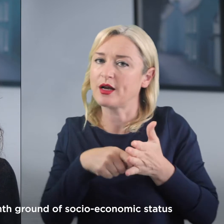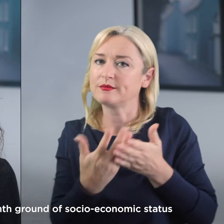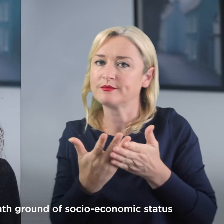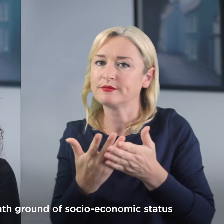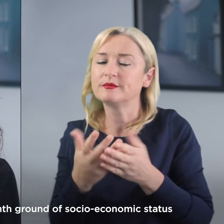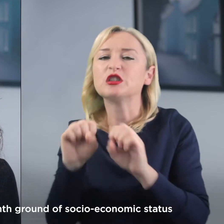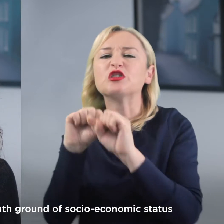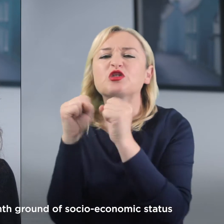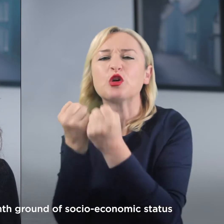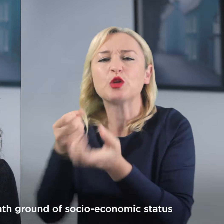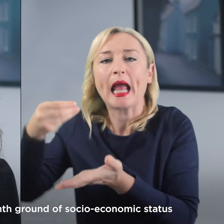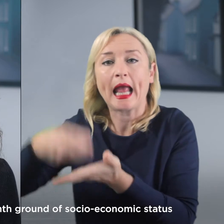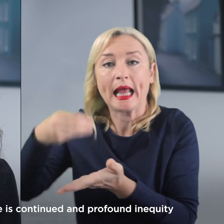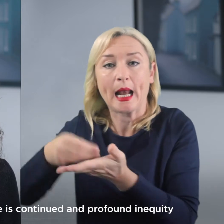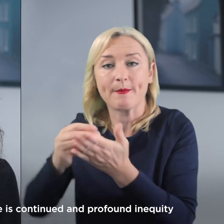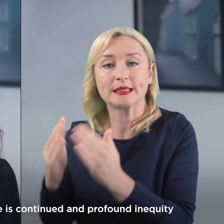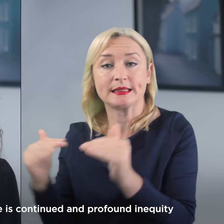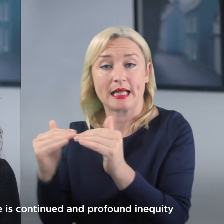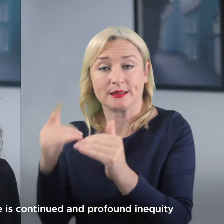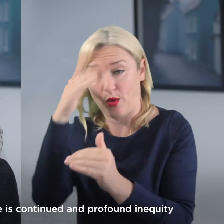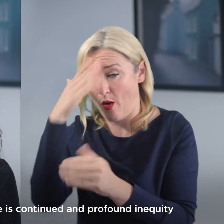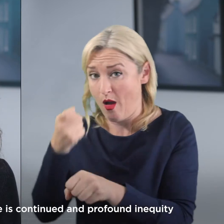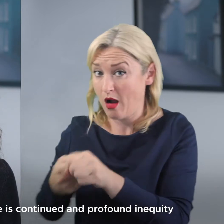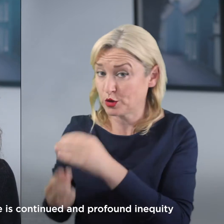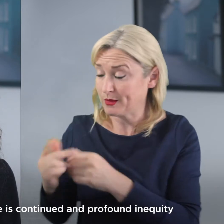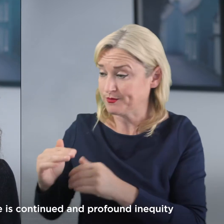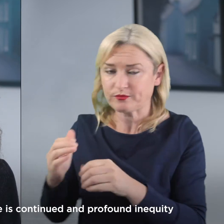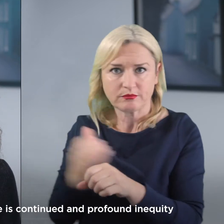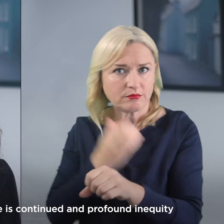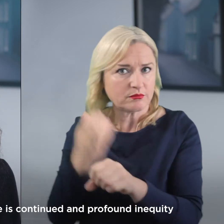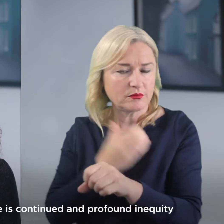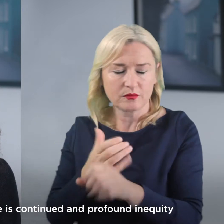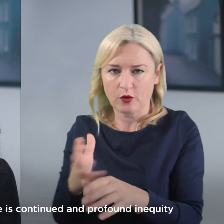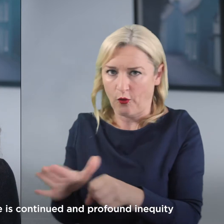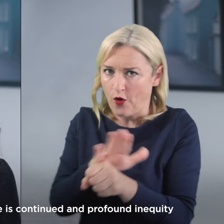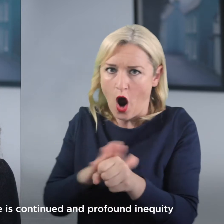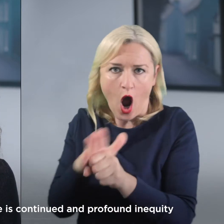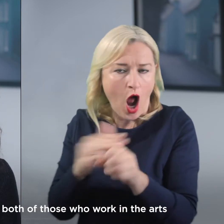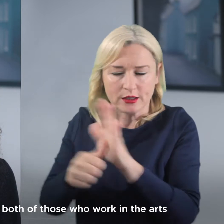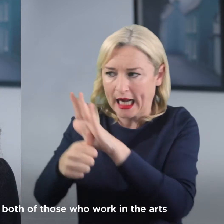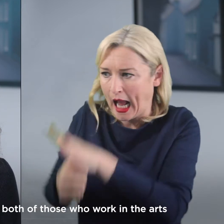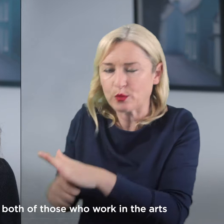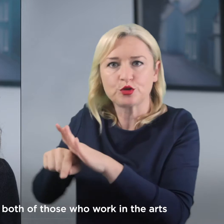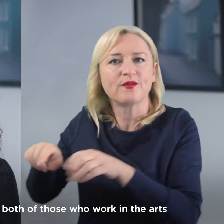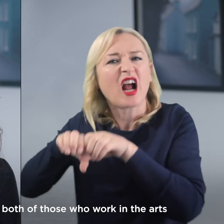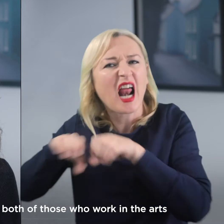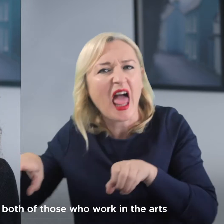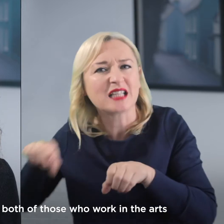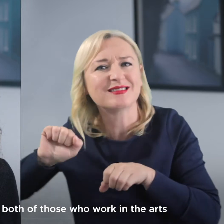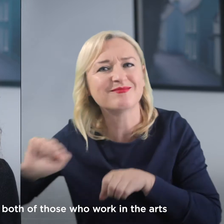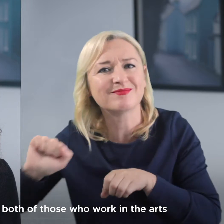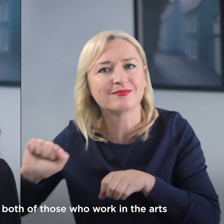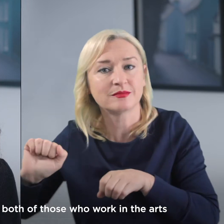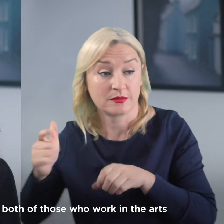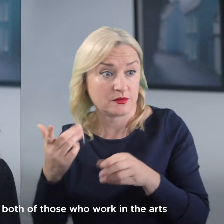of socioeconomic status because we know that there is continued and profound inequity on class grounds in terms